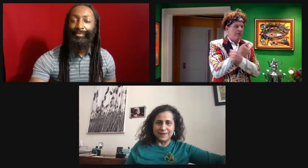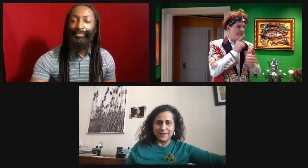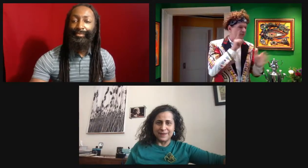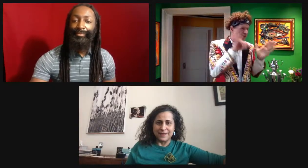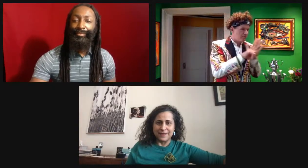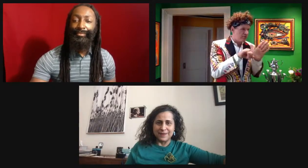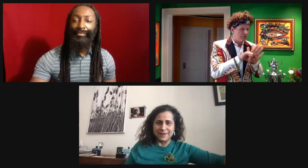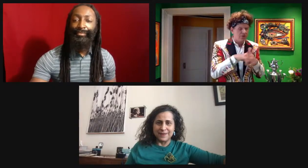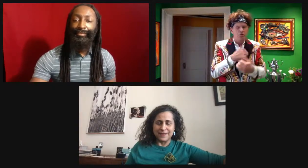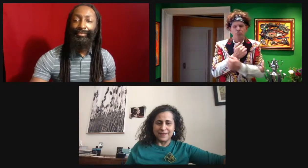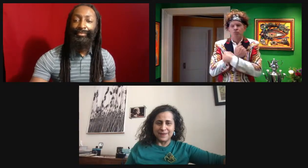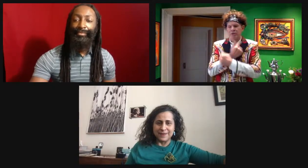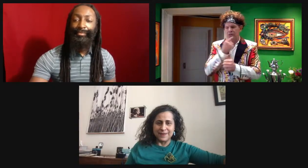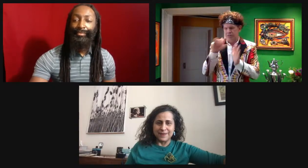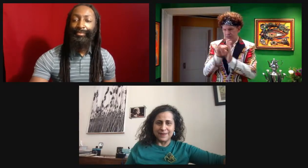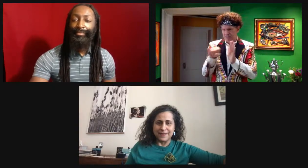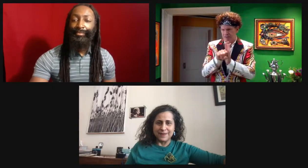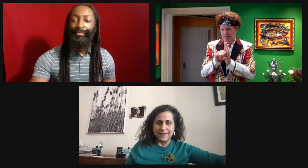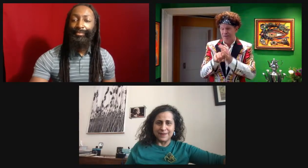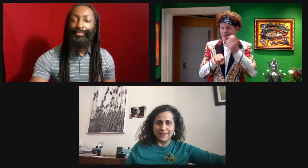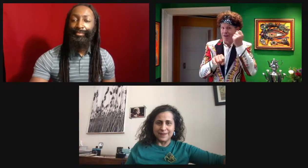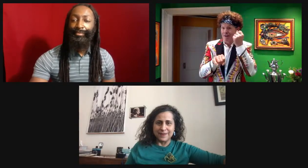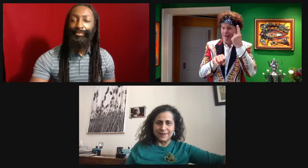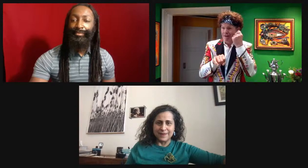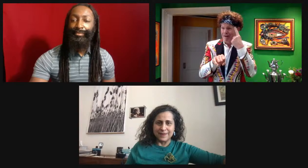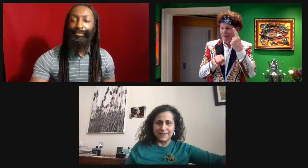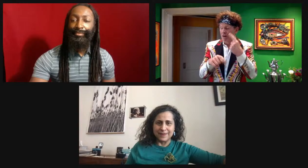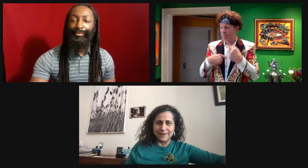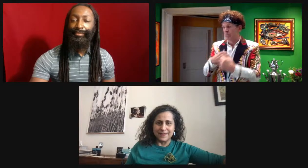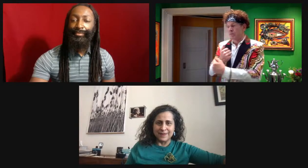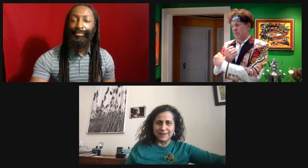You know, developing and cherishing the love of your identities.